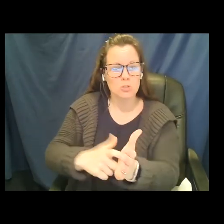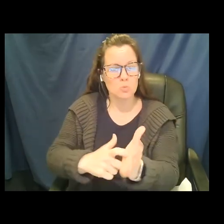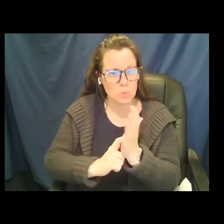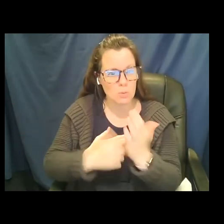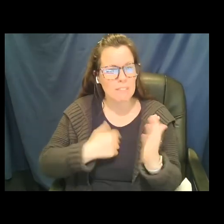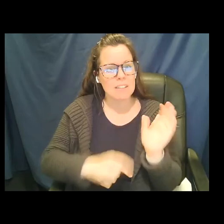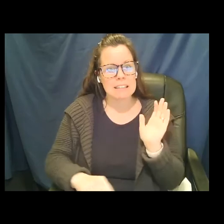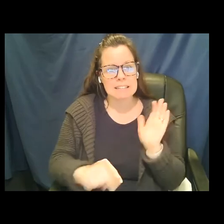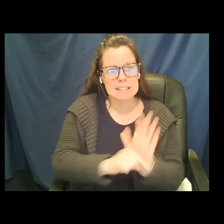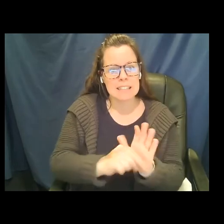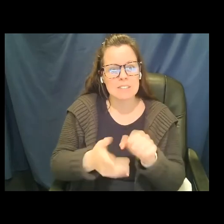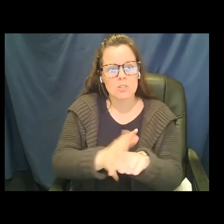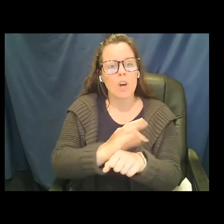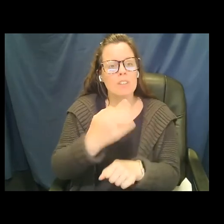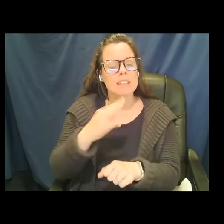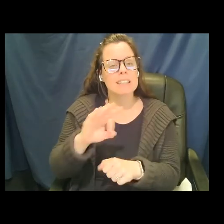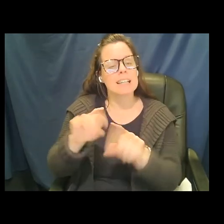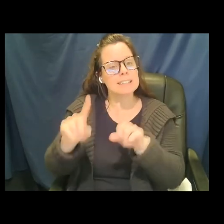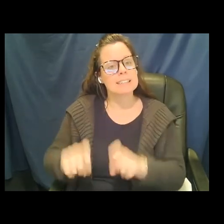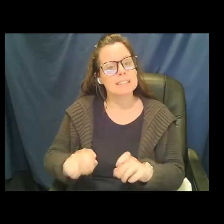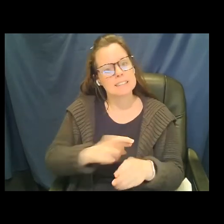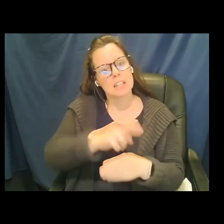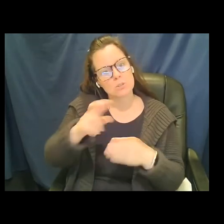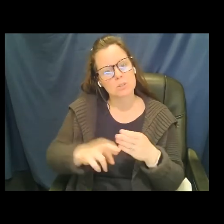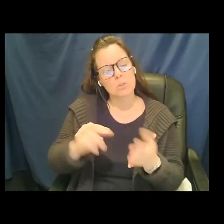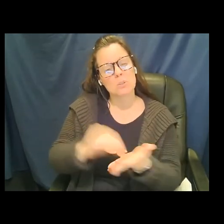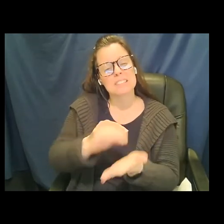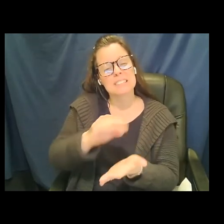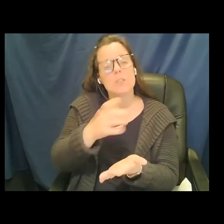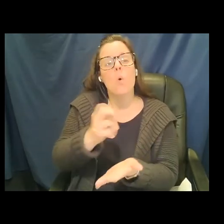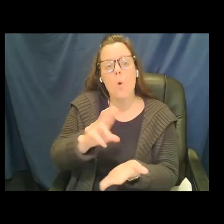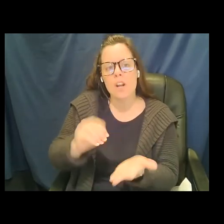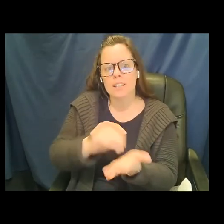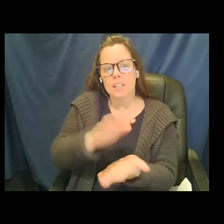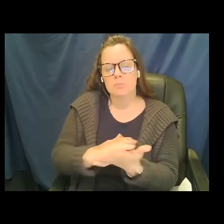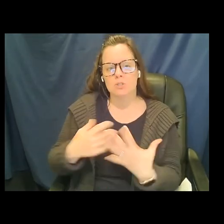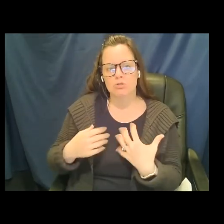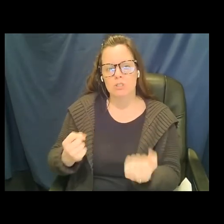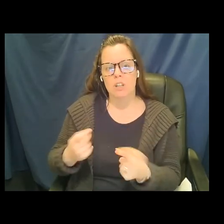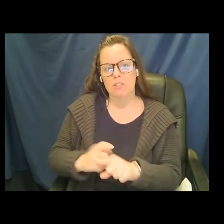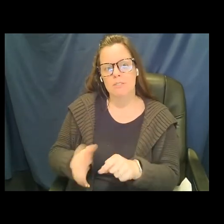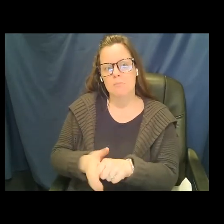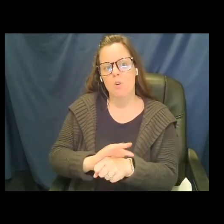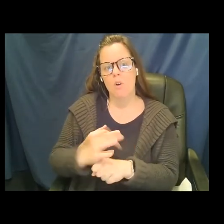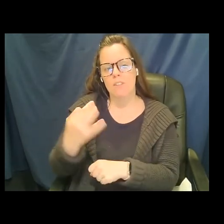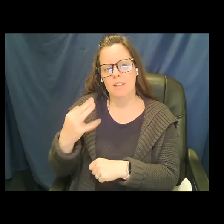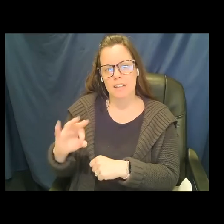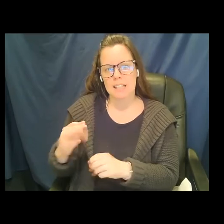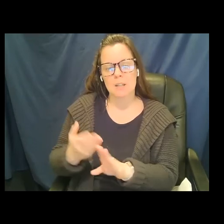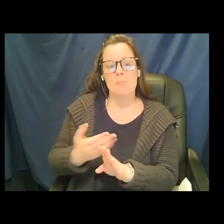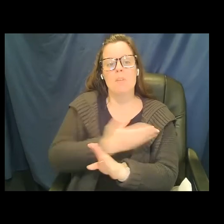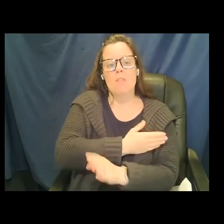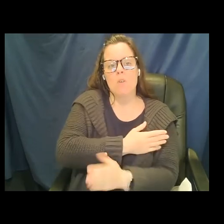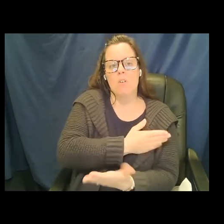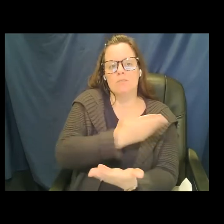negative COVID-19 test result or documentation of recovery from COVID-19 before they board a